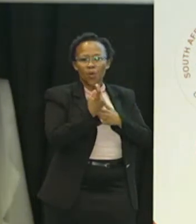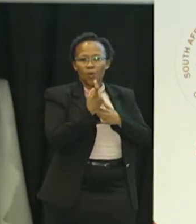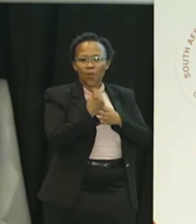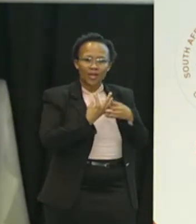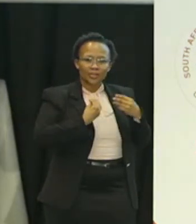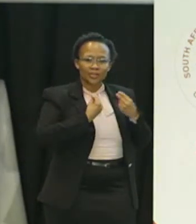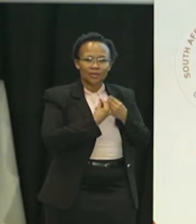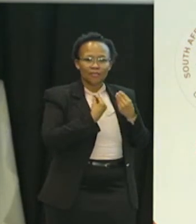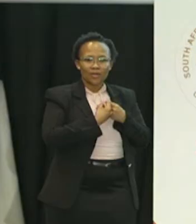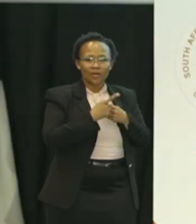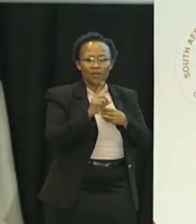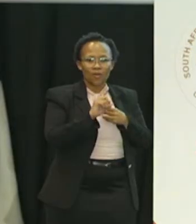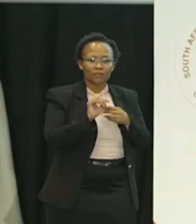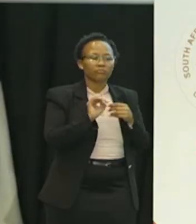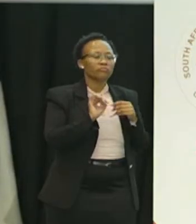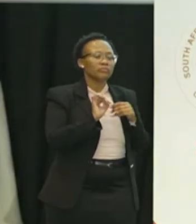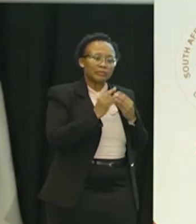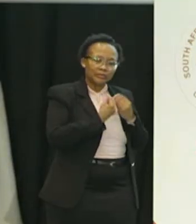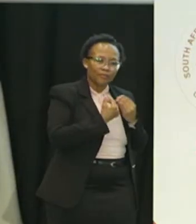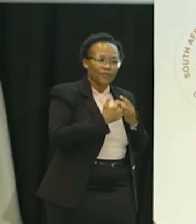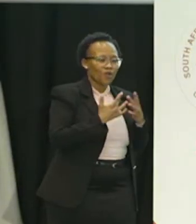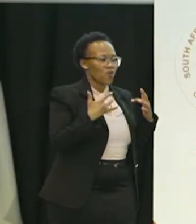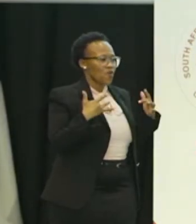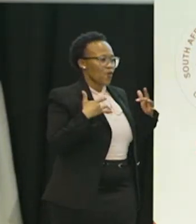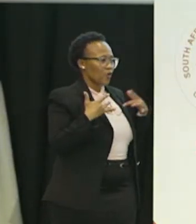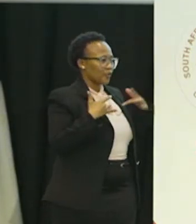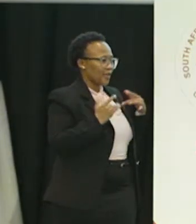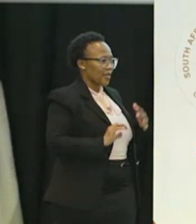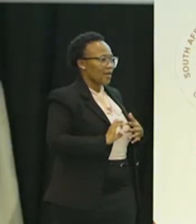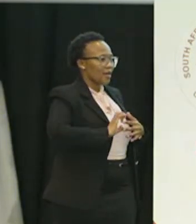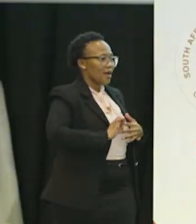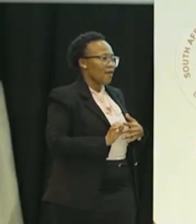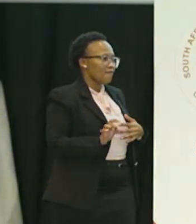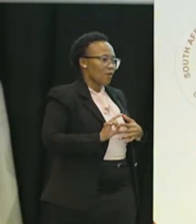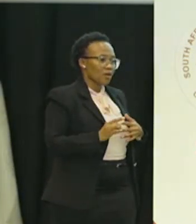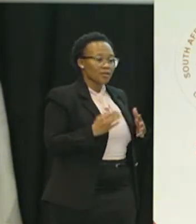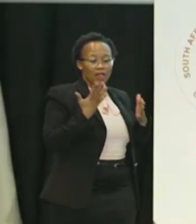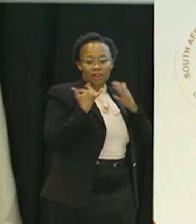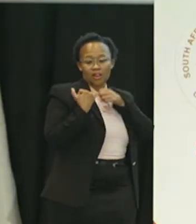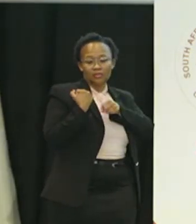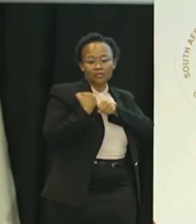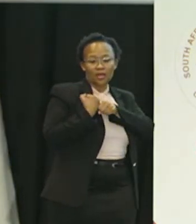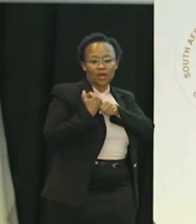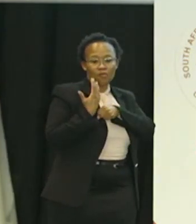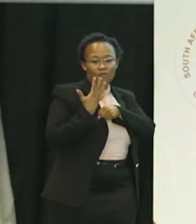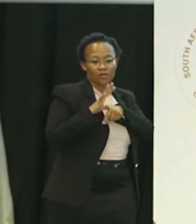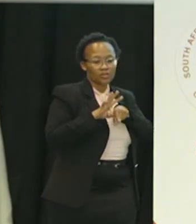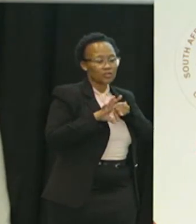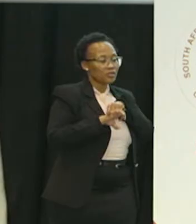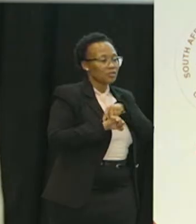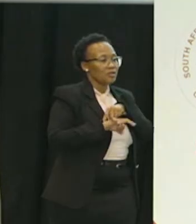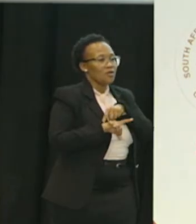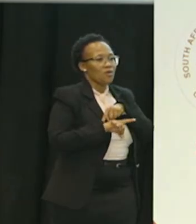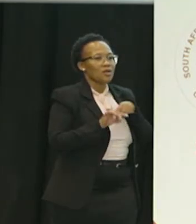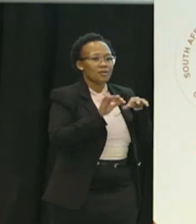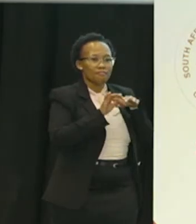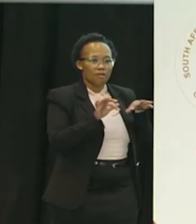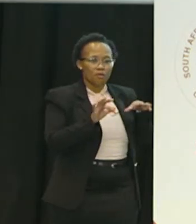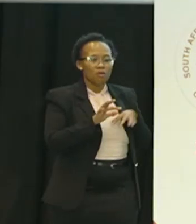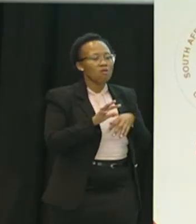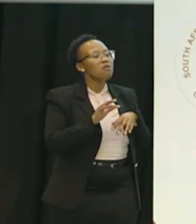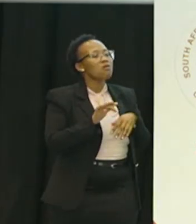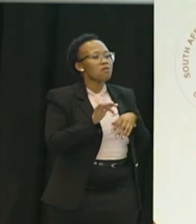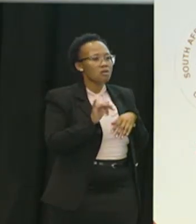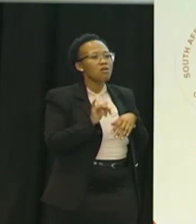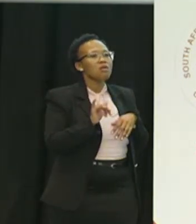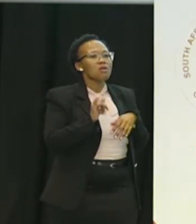very concerning that we discovered from last year is about people who use drugs that have been denied HIV